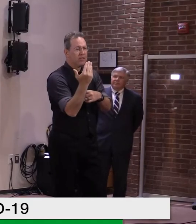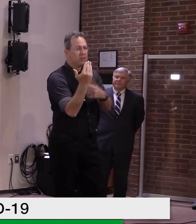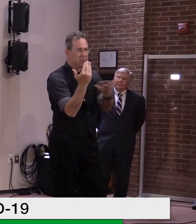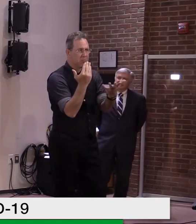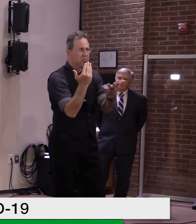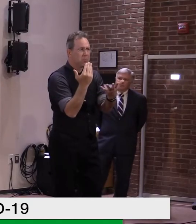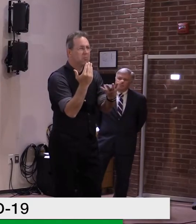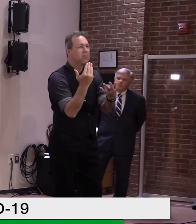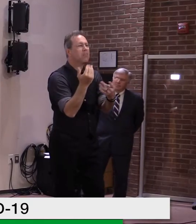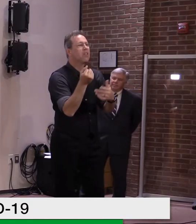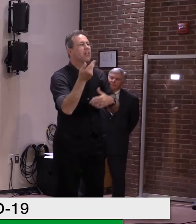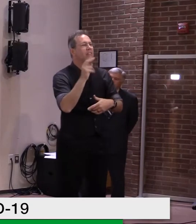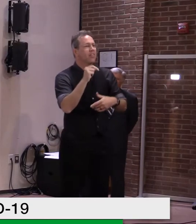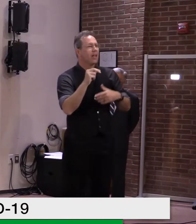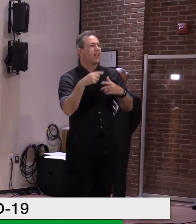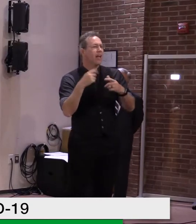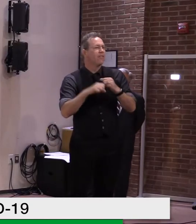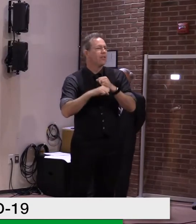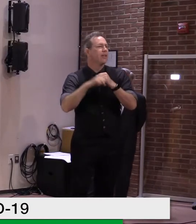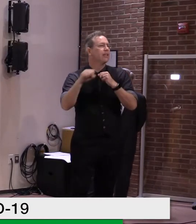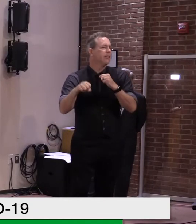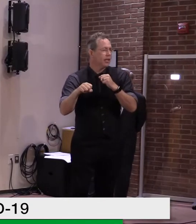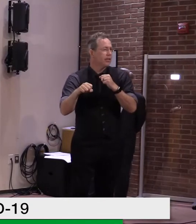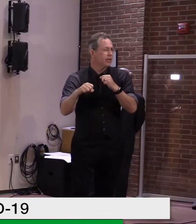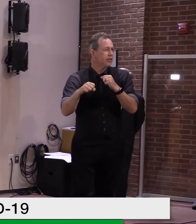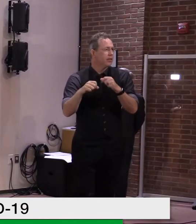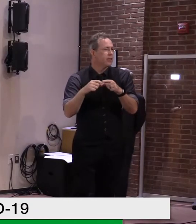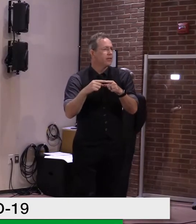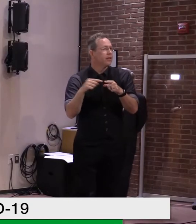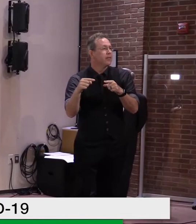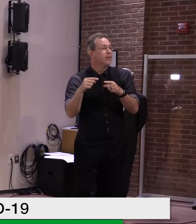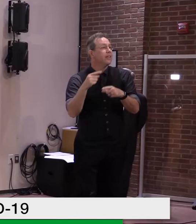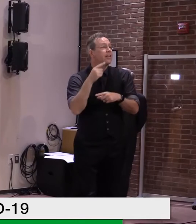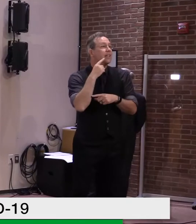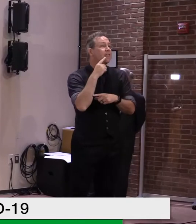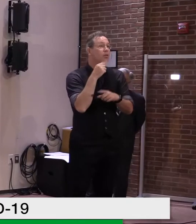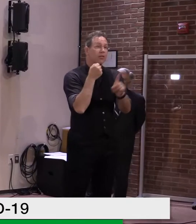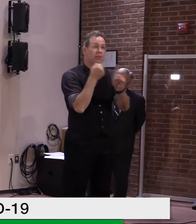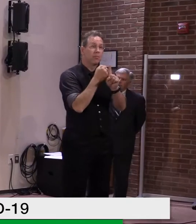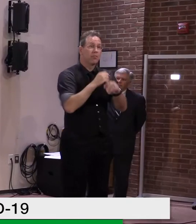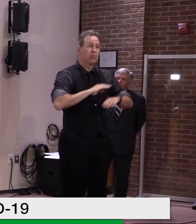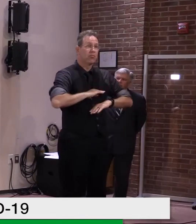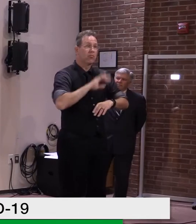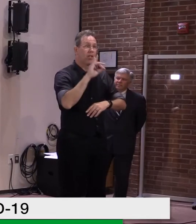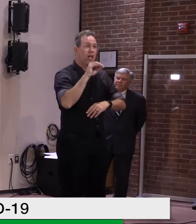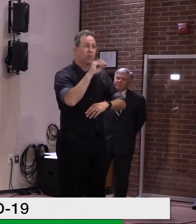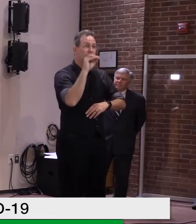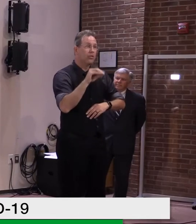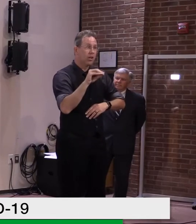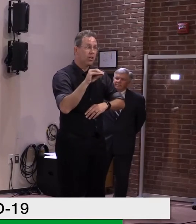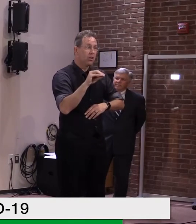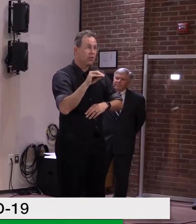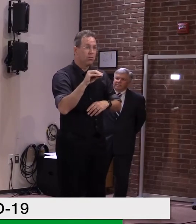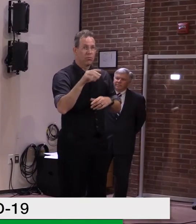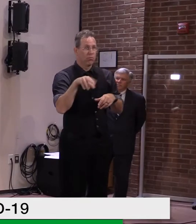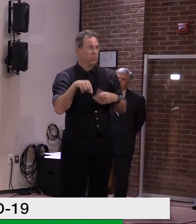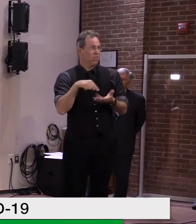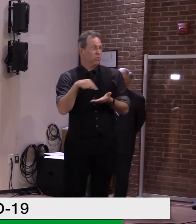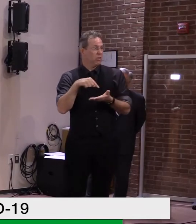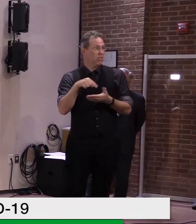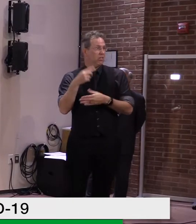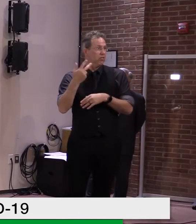it beyond that. But if it came, let's say we hit 80% 3 days, 4 days from now, we could